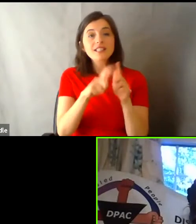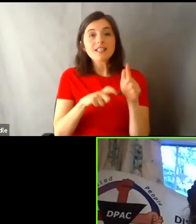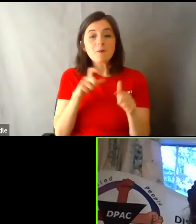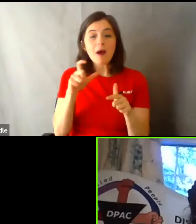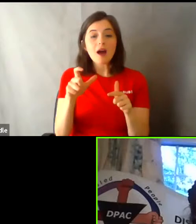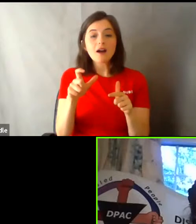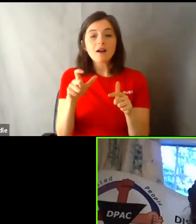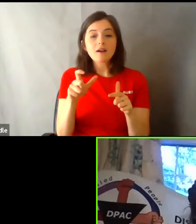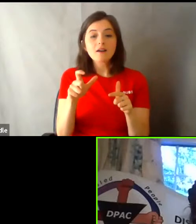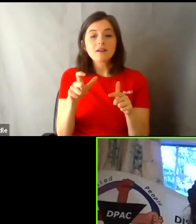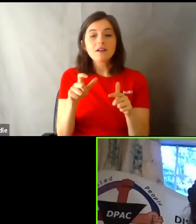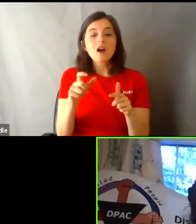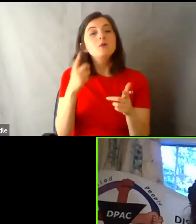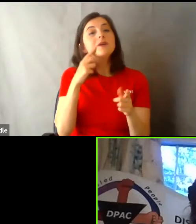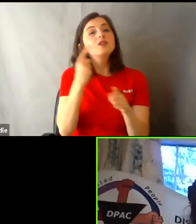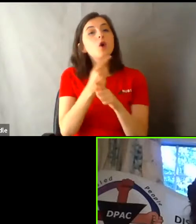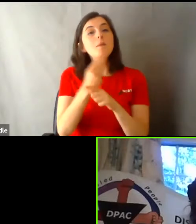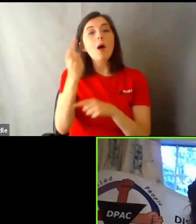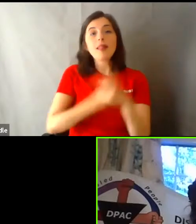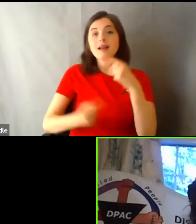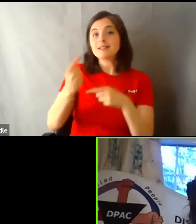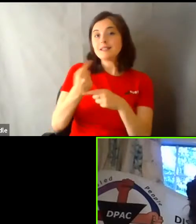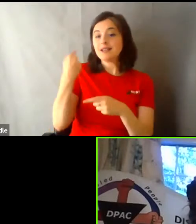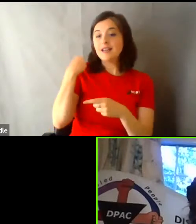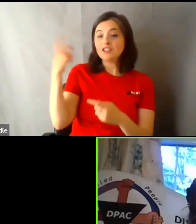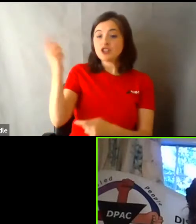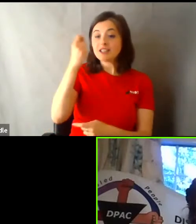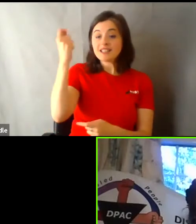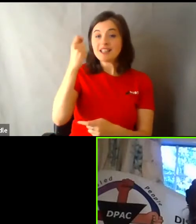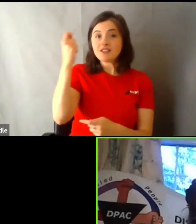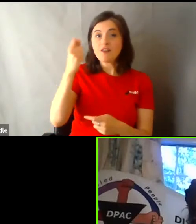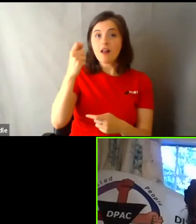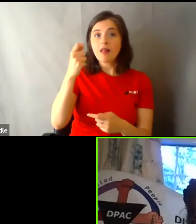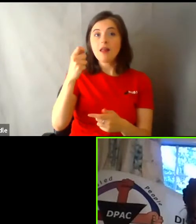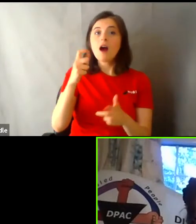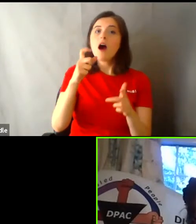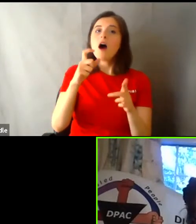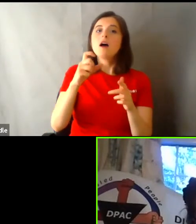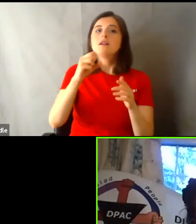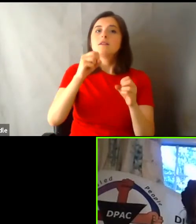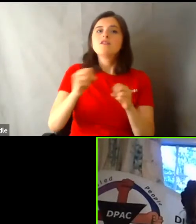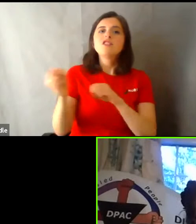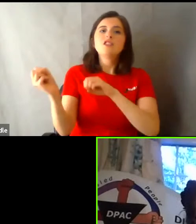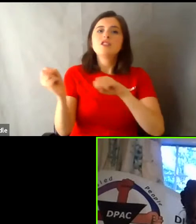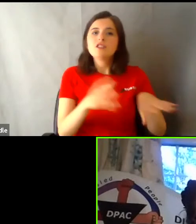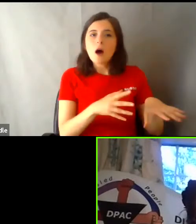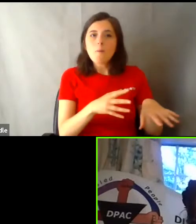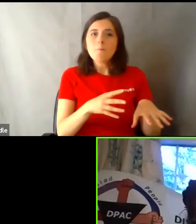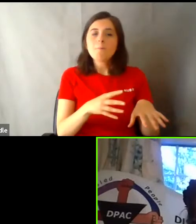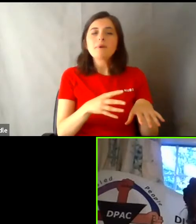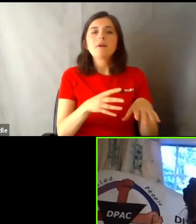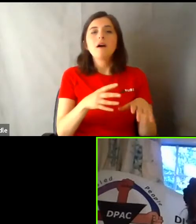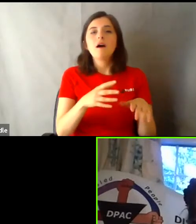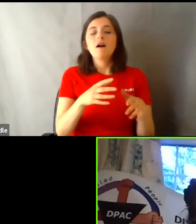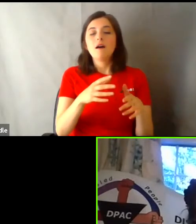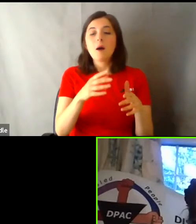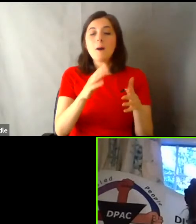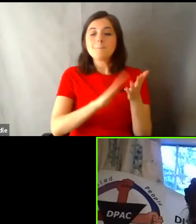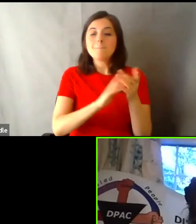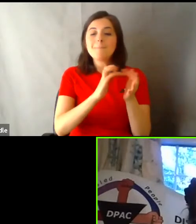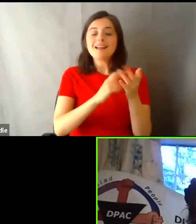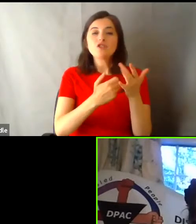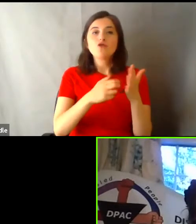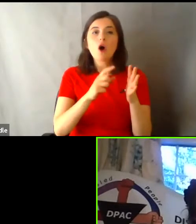DPAC, and she'll be talking about last year's successful Dump Metro DWP Lies campaign